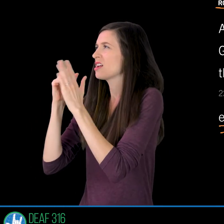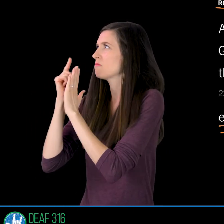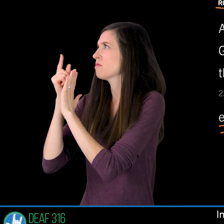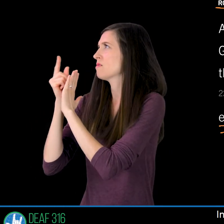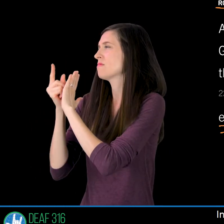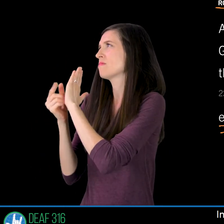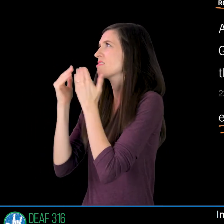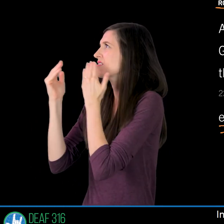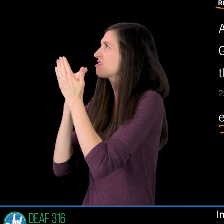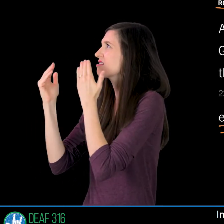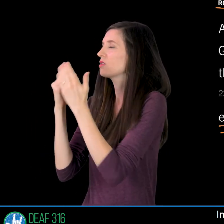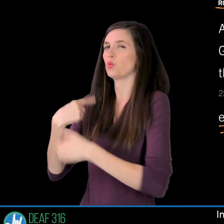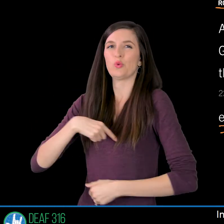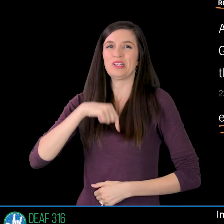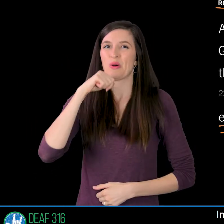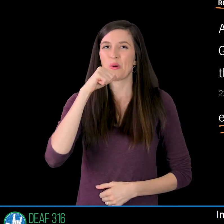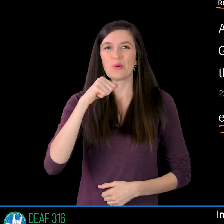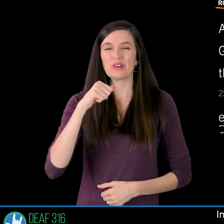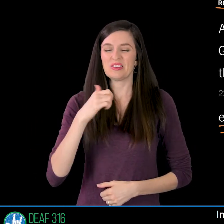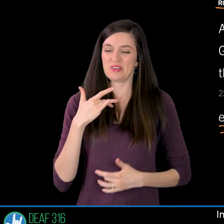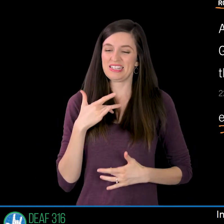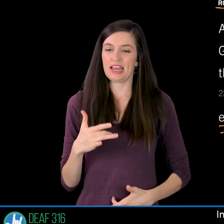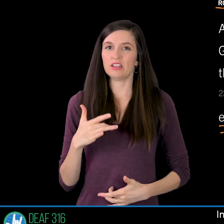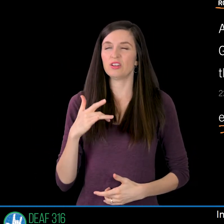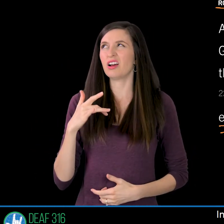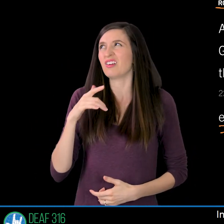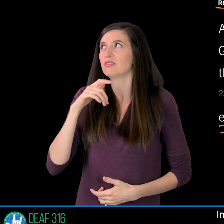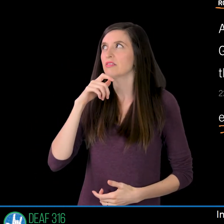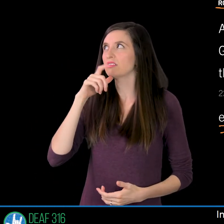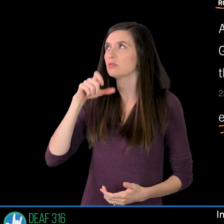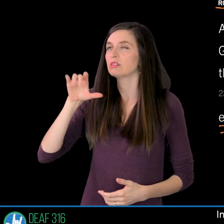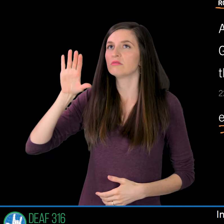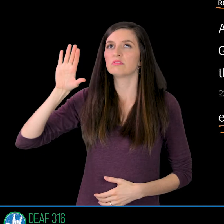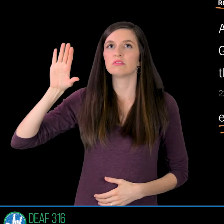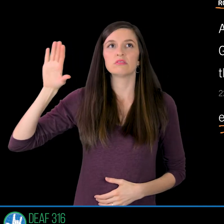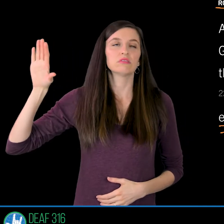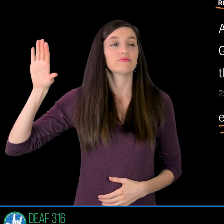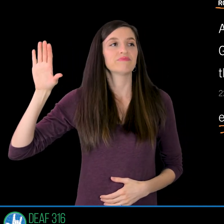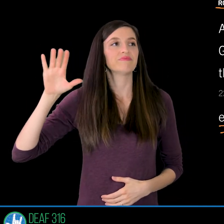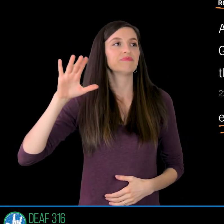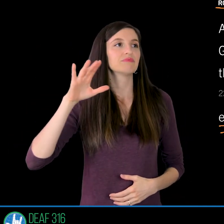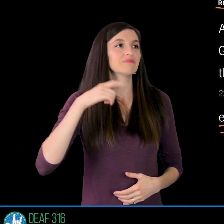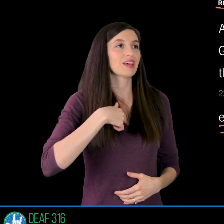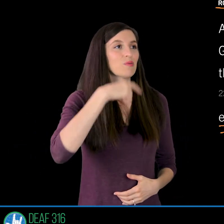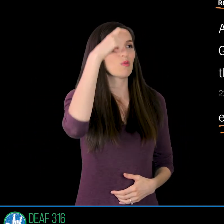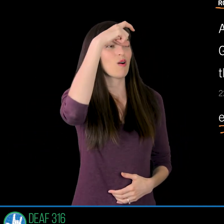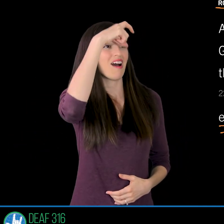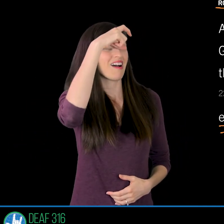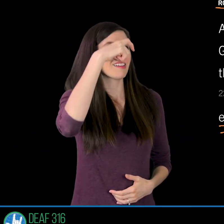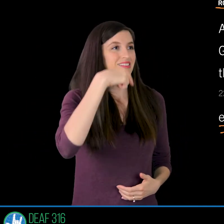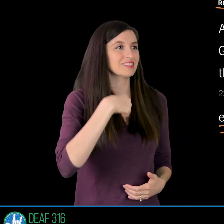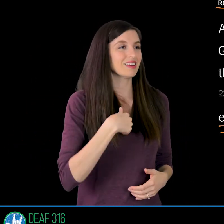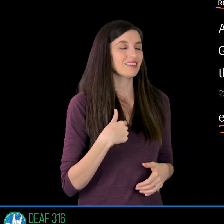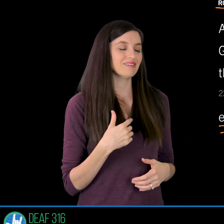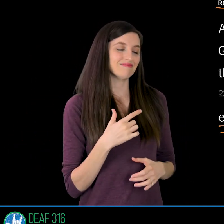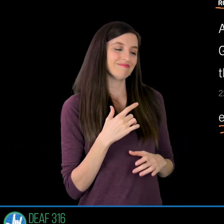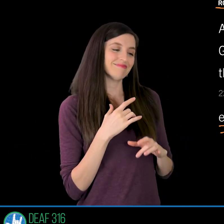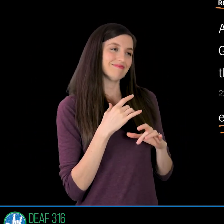in our lives. Instead, we're darkened, we claim to be wise, we're foolish